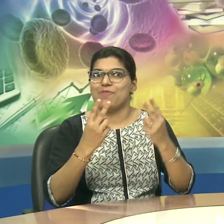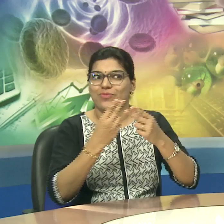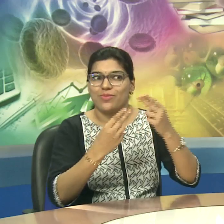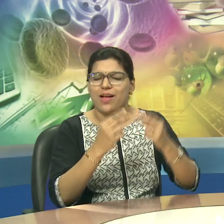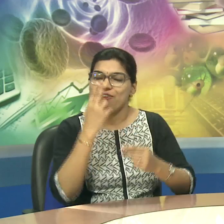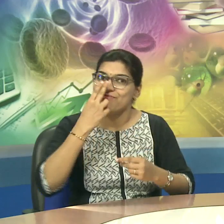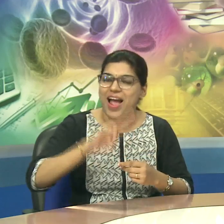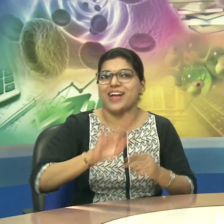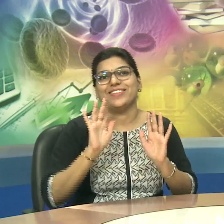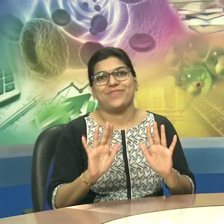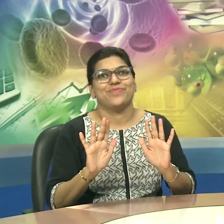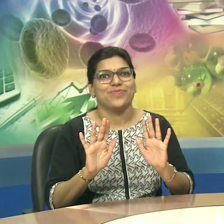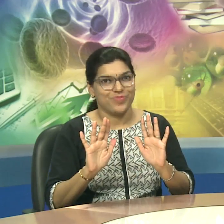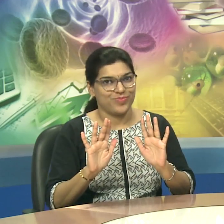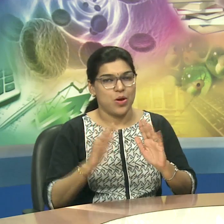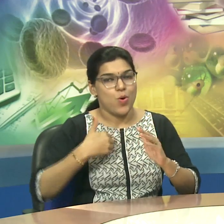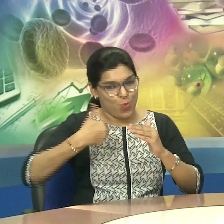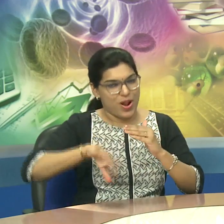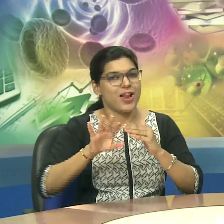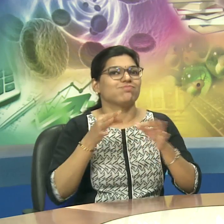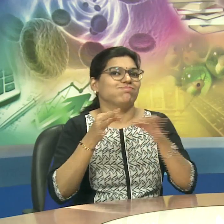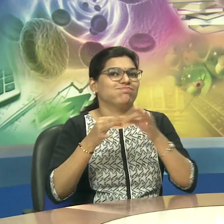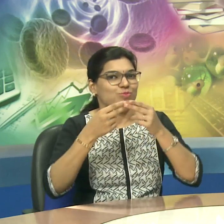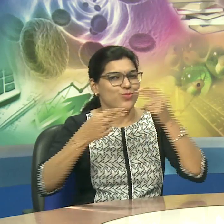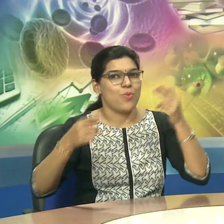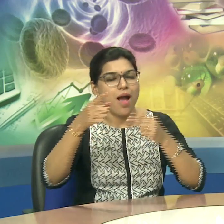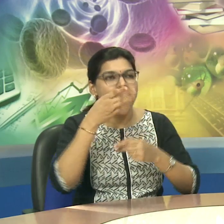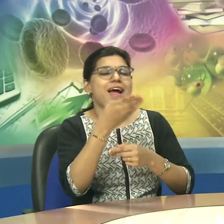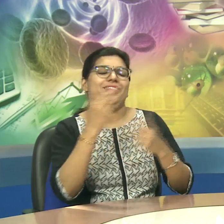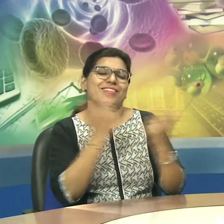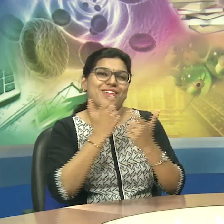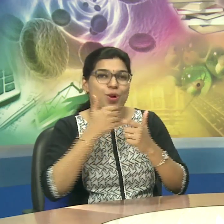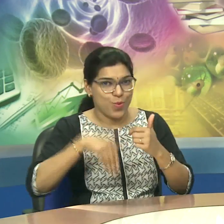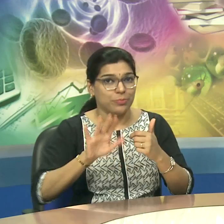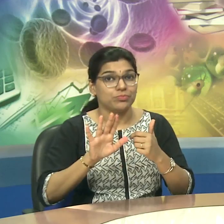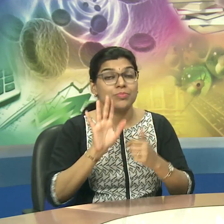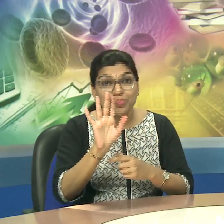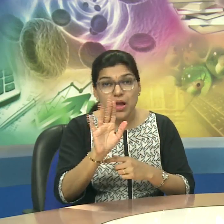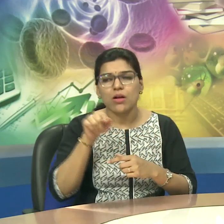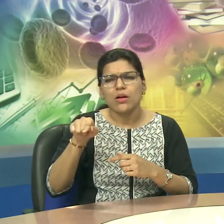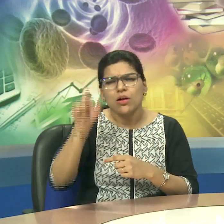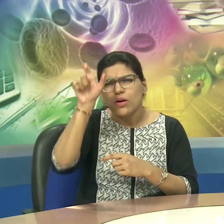The author has tried to make this story in a funny way, in a humorous way.